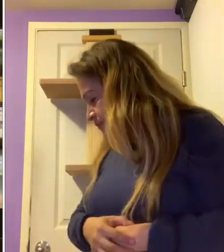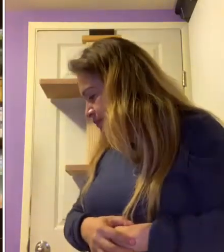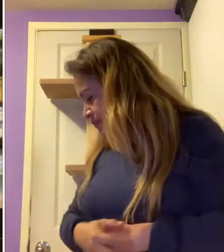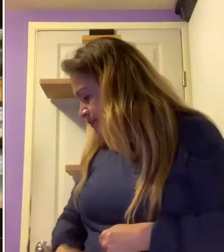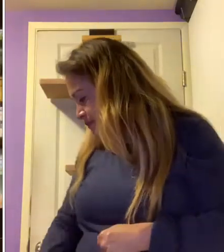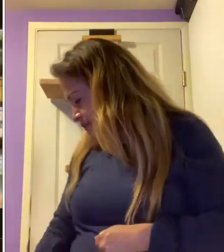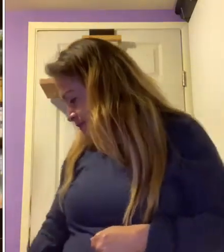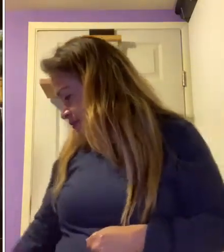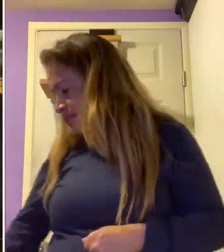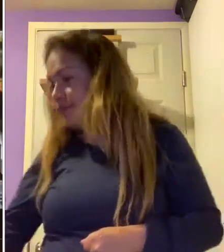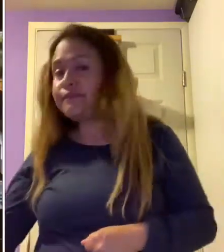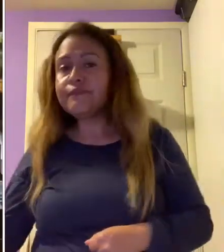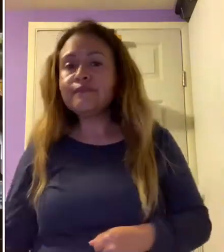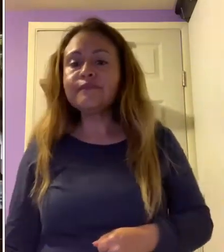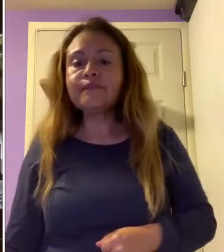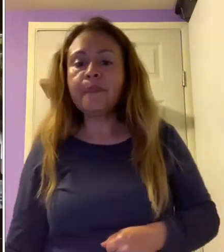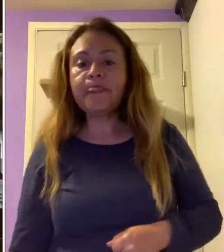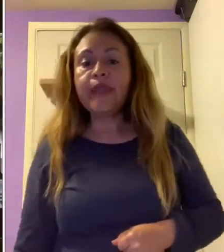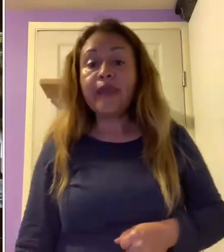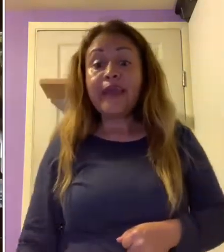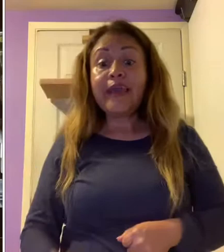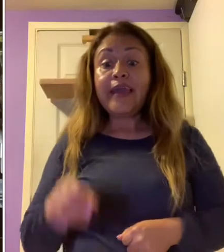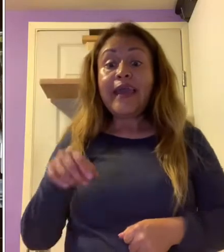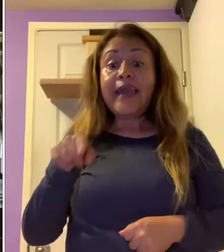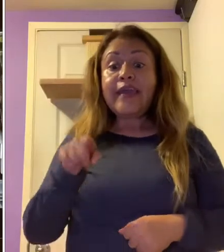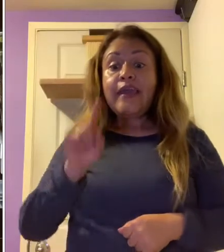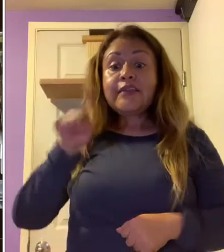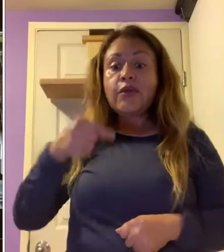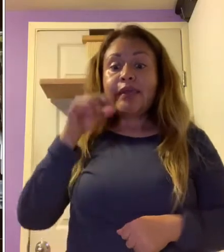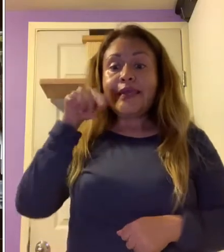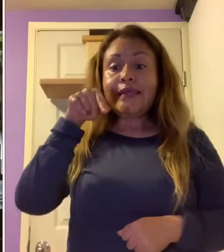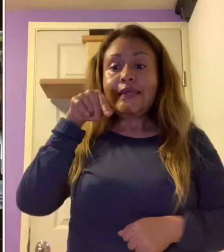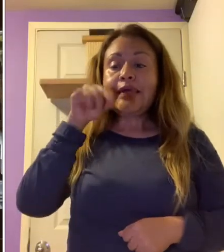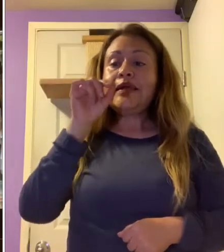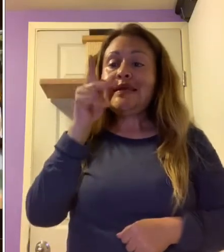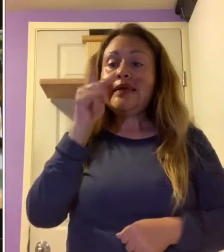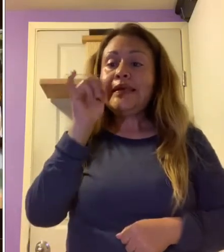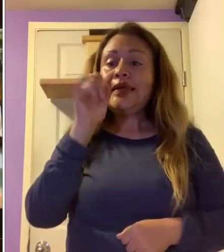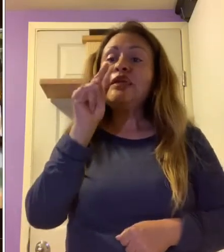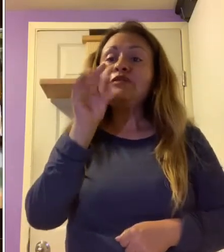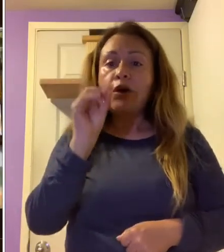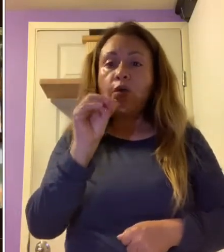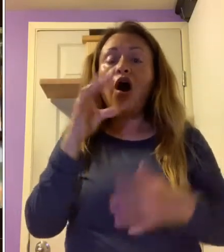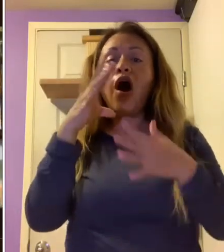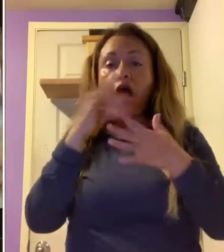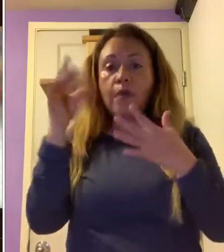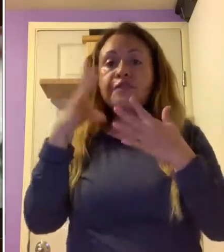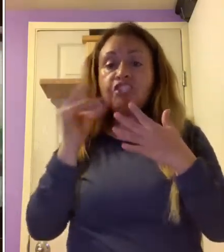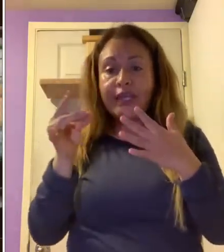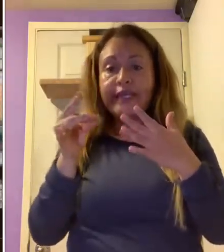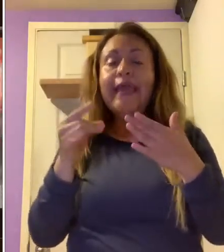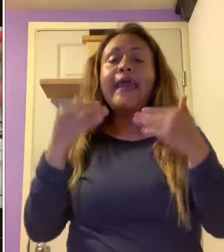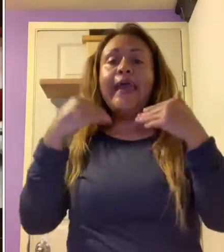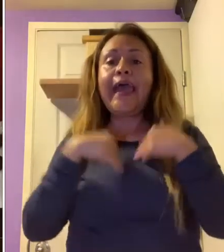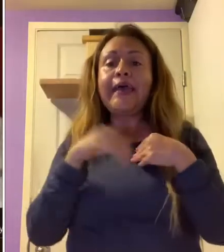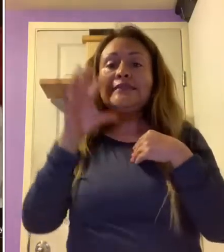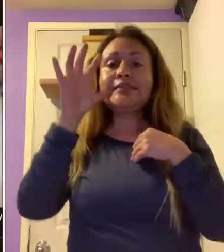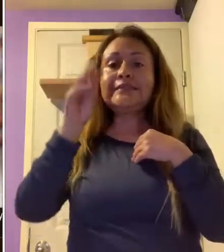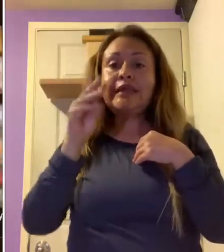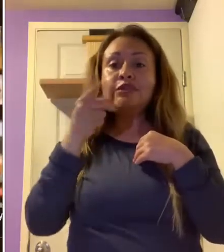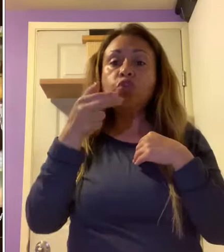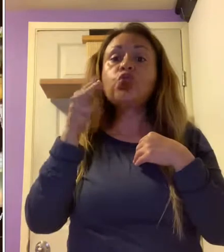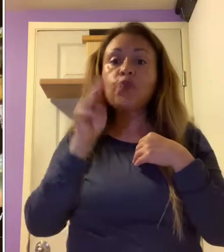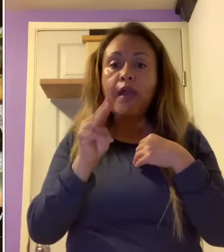guys. Quest, if you're low-carb or keto, this is one of your only keto pizza options because it